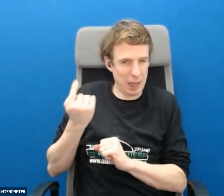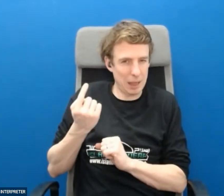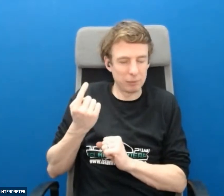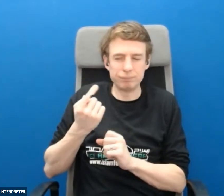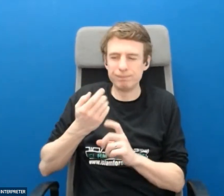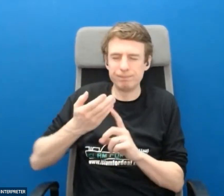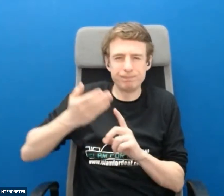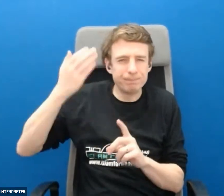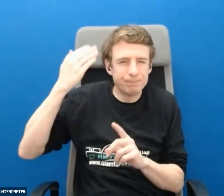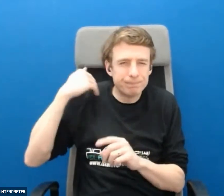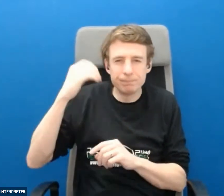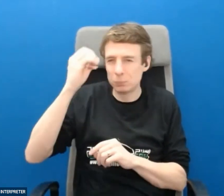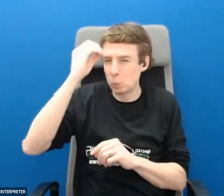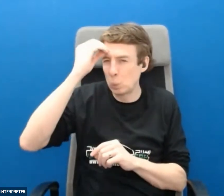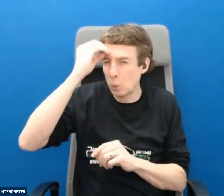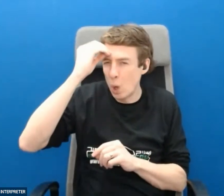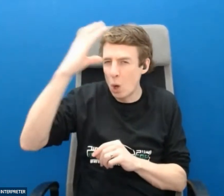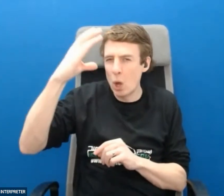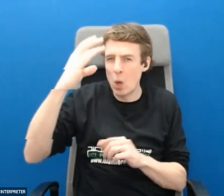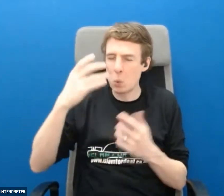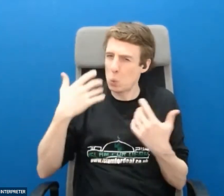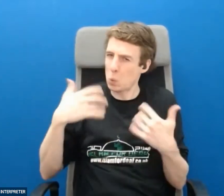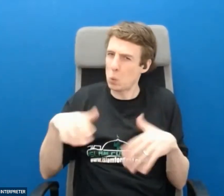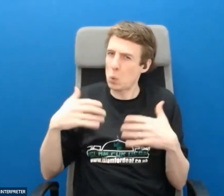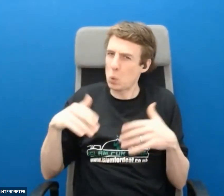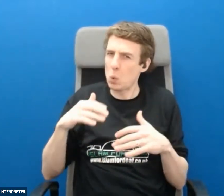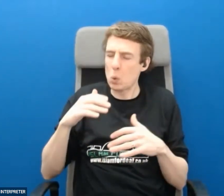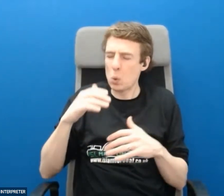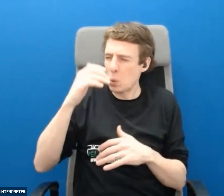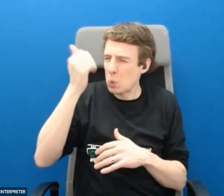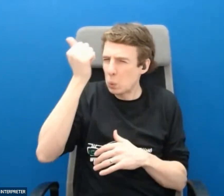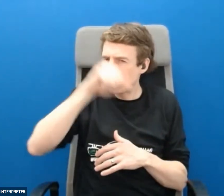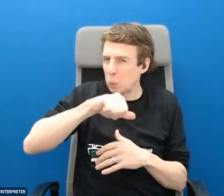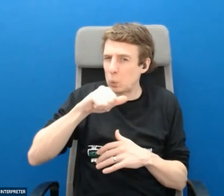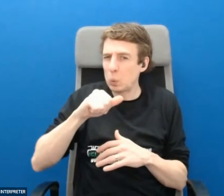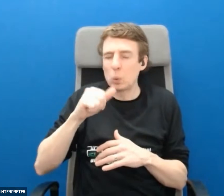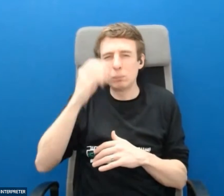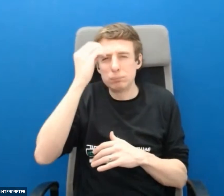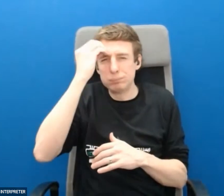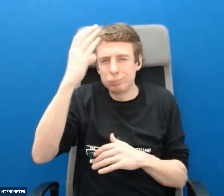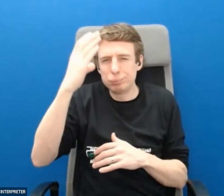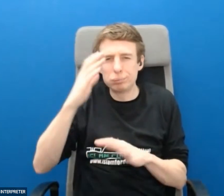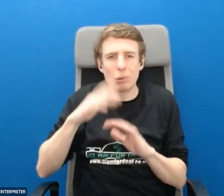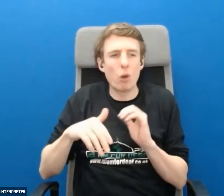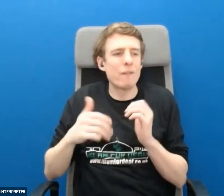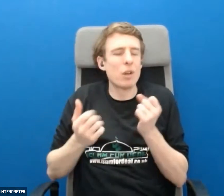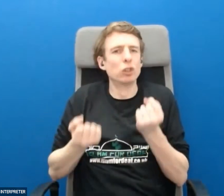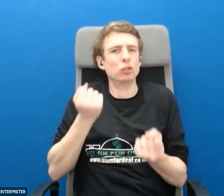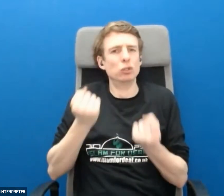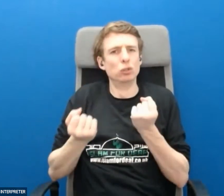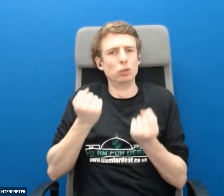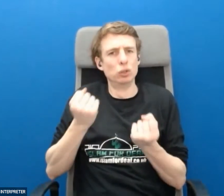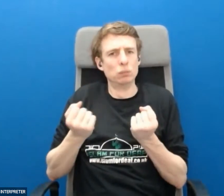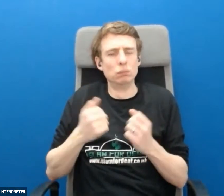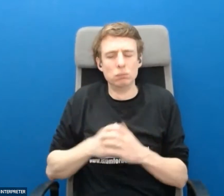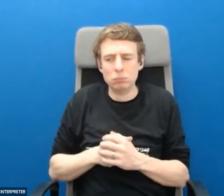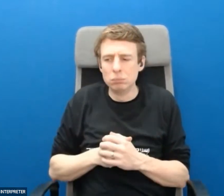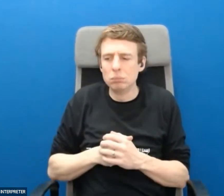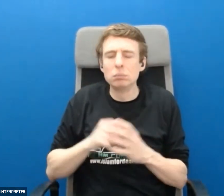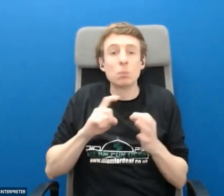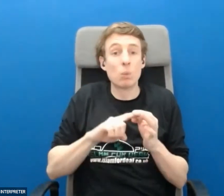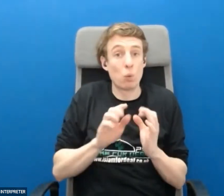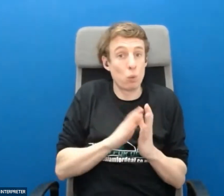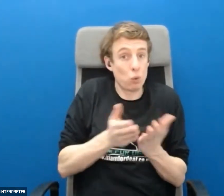was a scholar of jurisprudence. He was a scholar of explanation of the Quran. He was a scholar